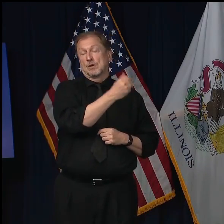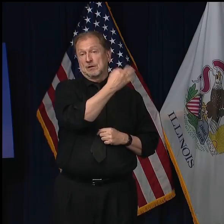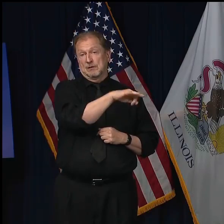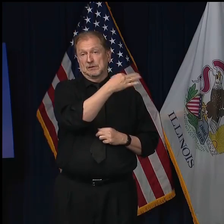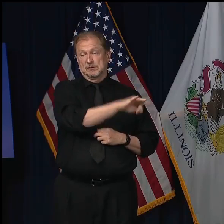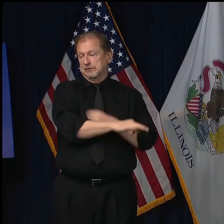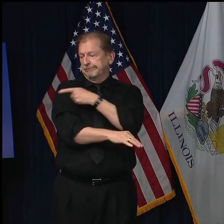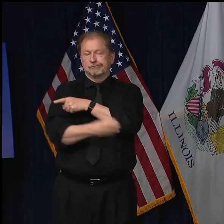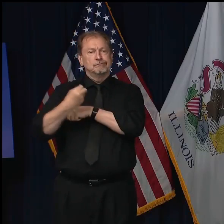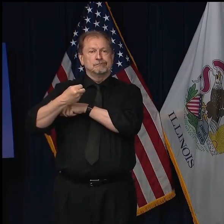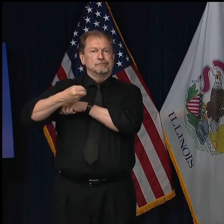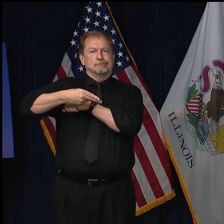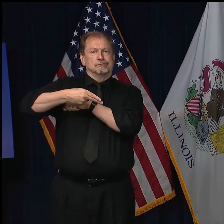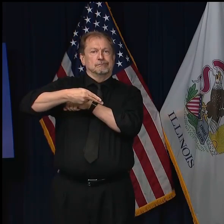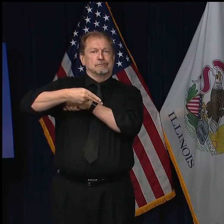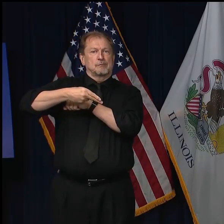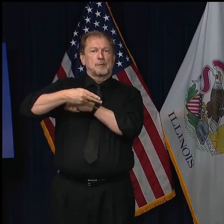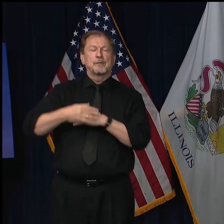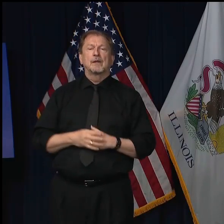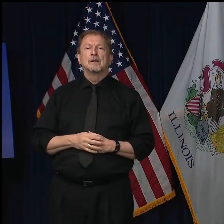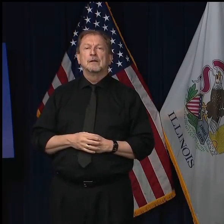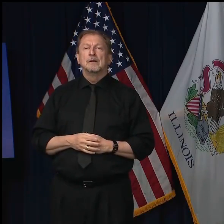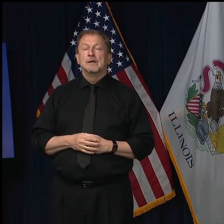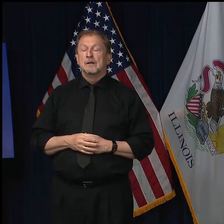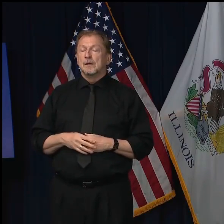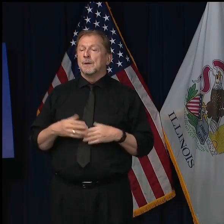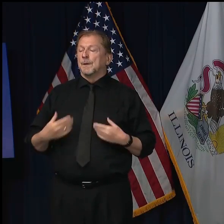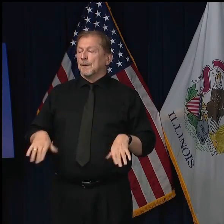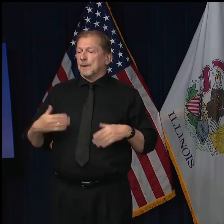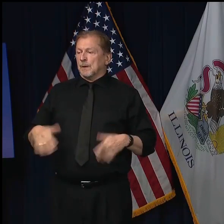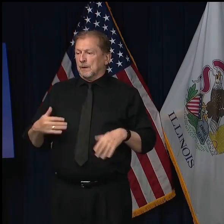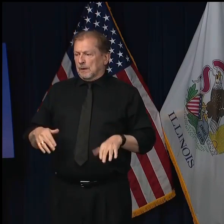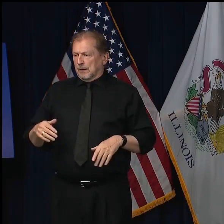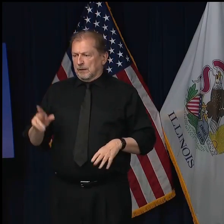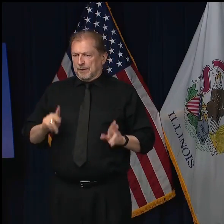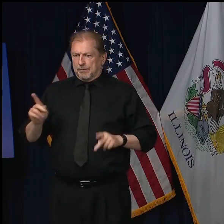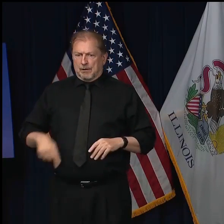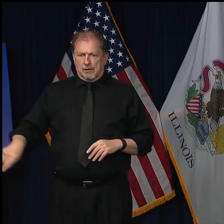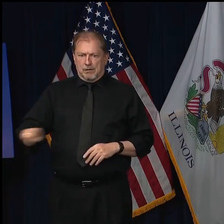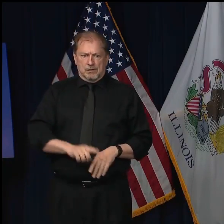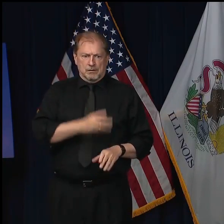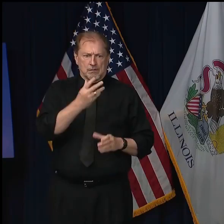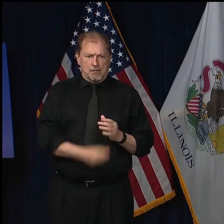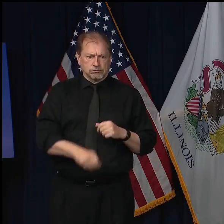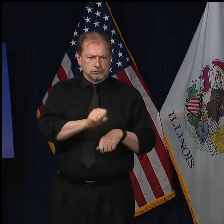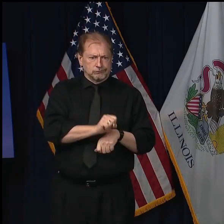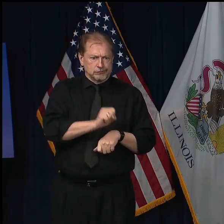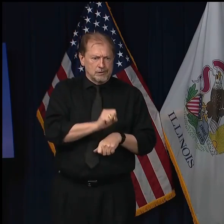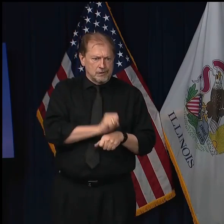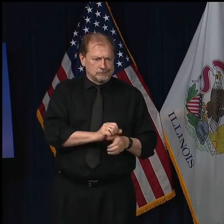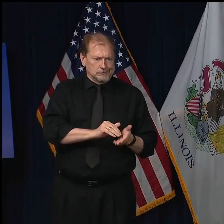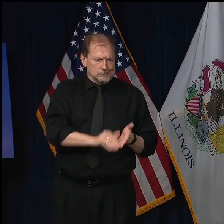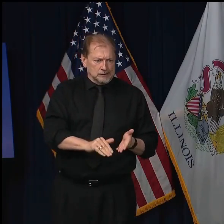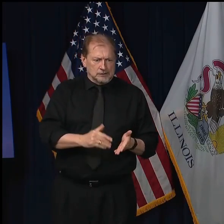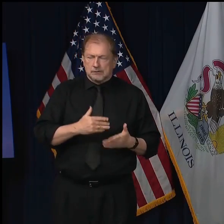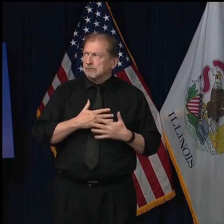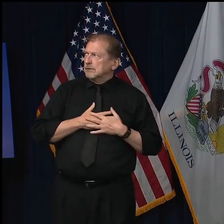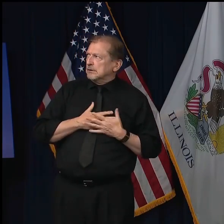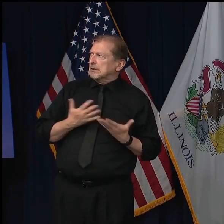of 2019. The pain and devastation for people who lost their jobs is